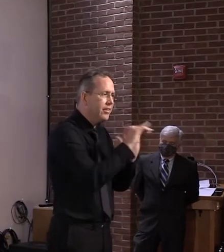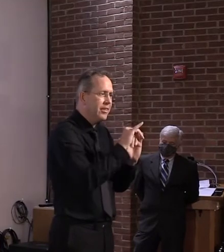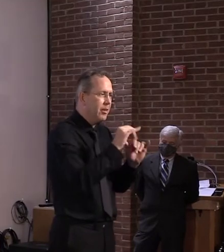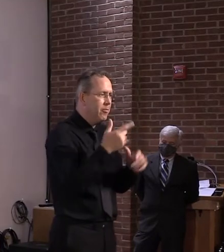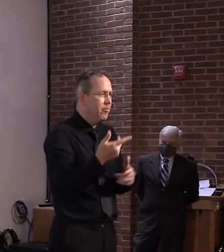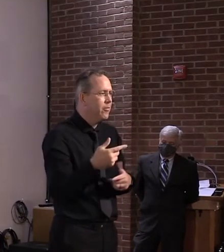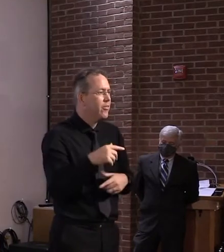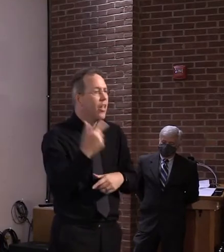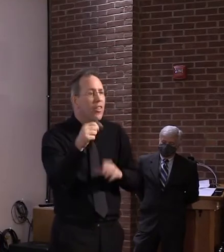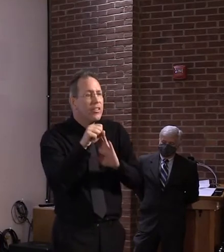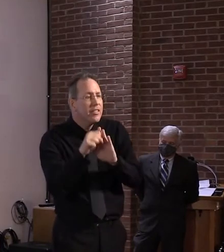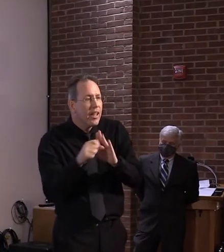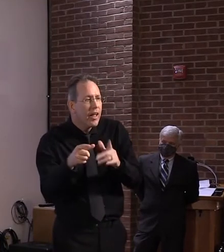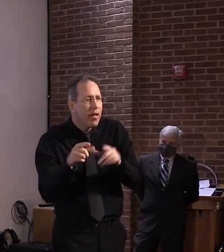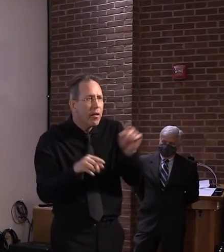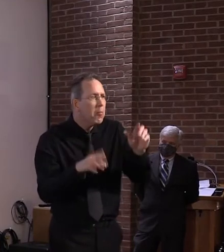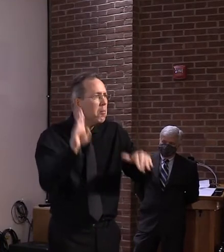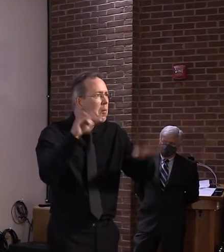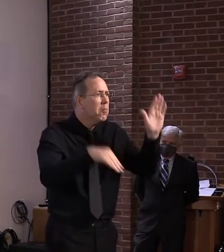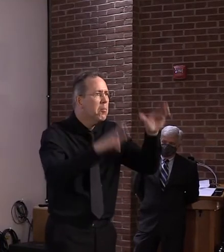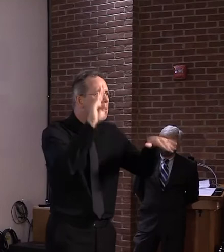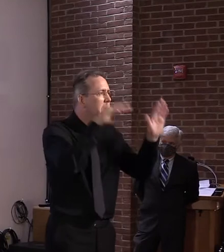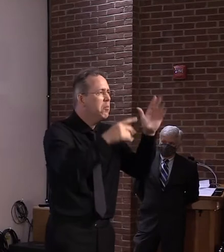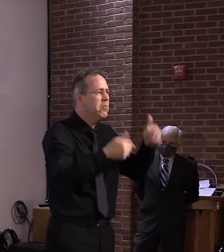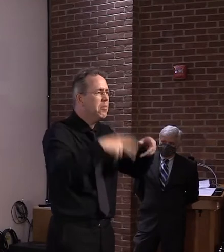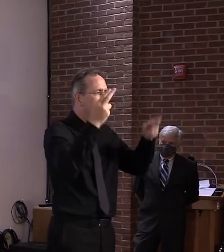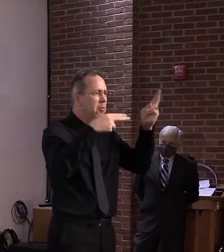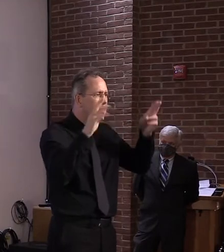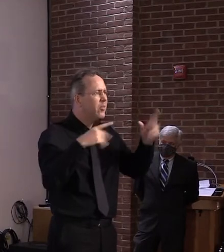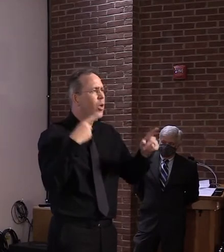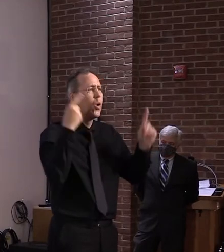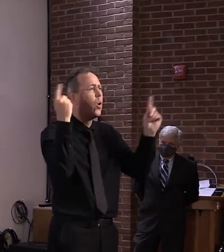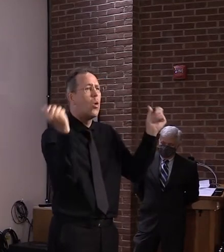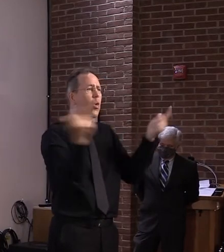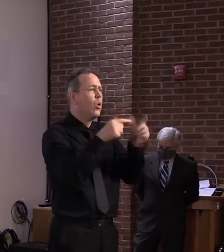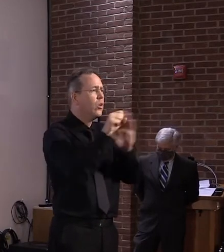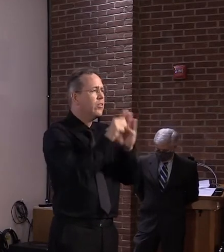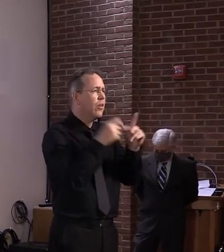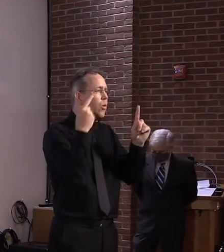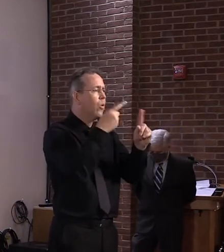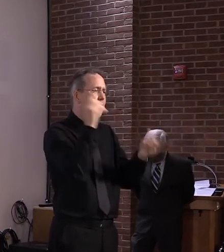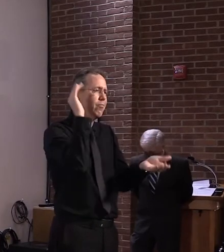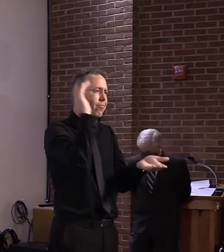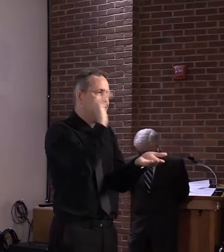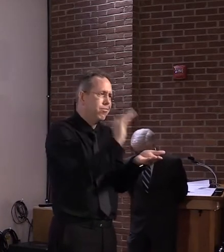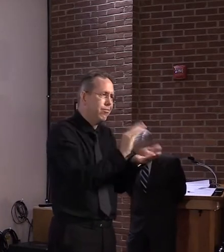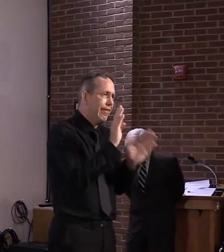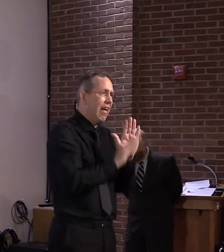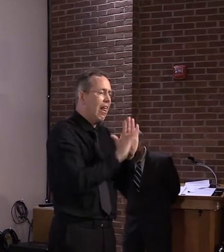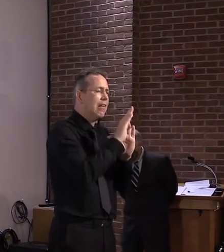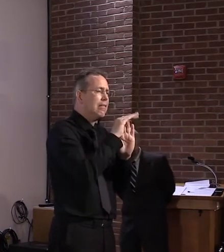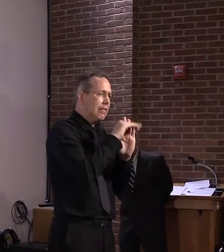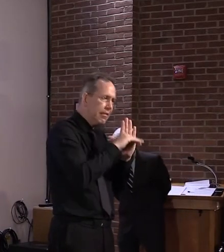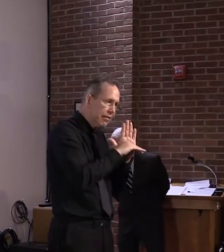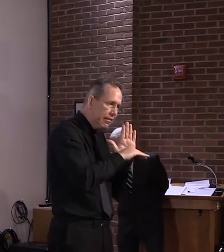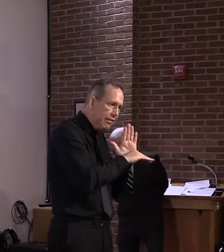totally flat, but flattening is the concept. And again, the reason is not only do less